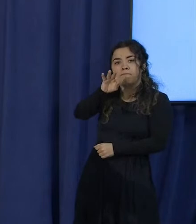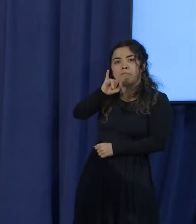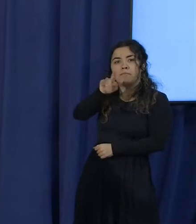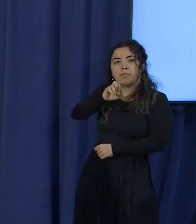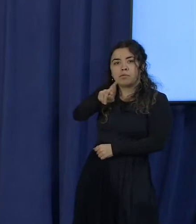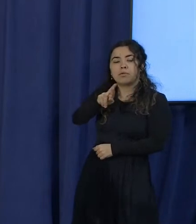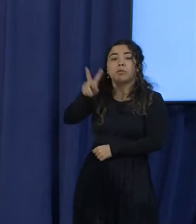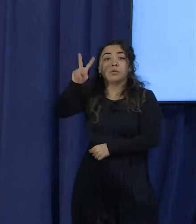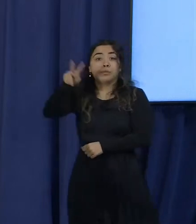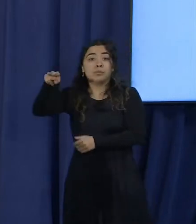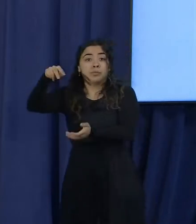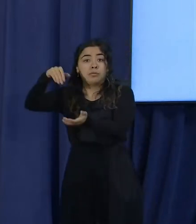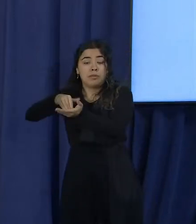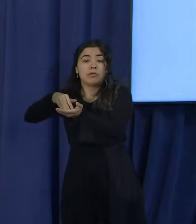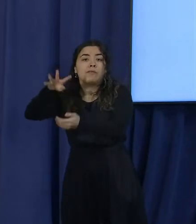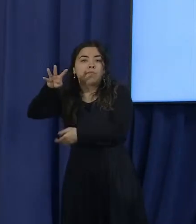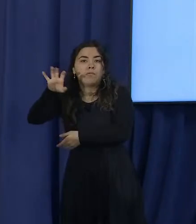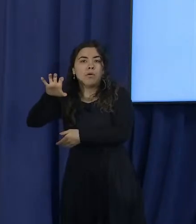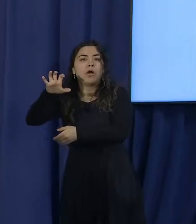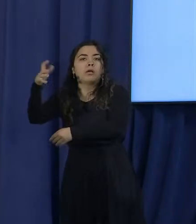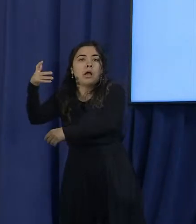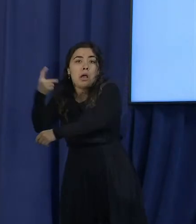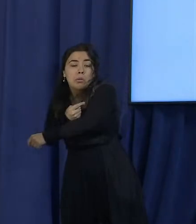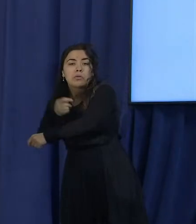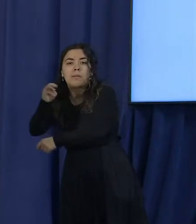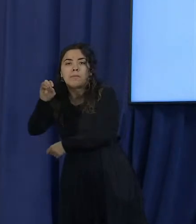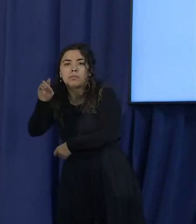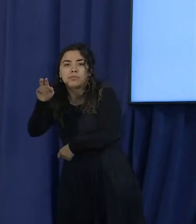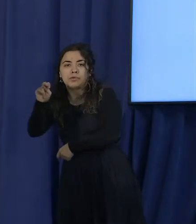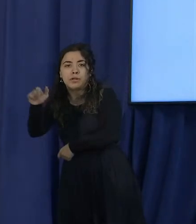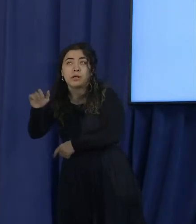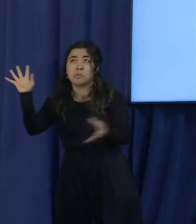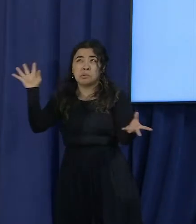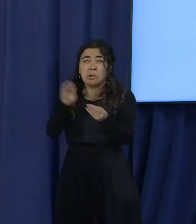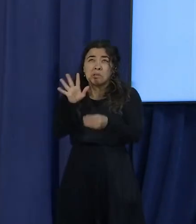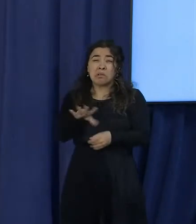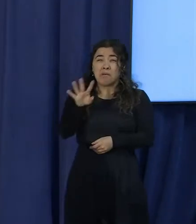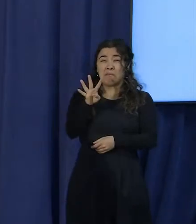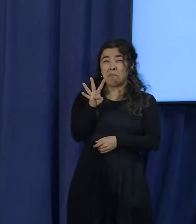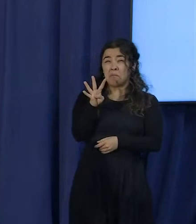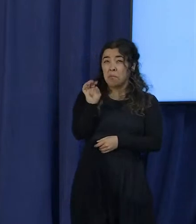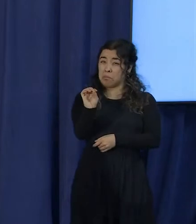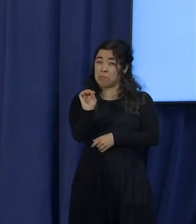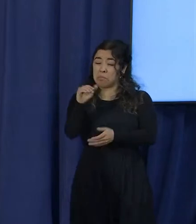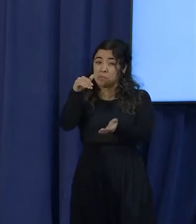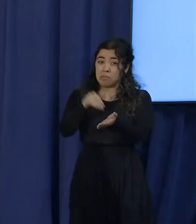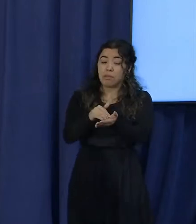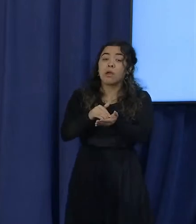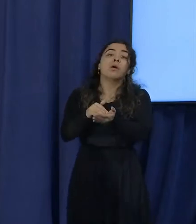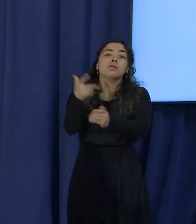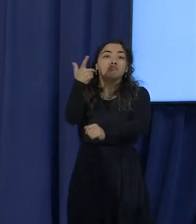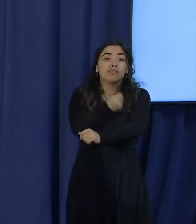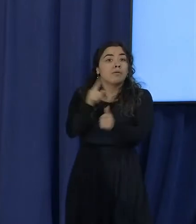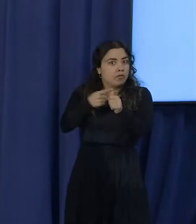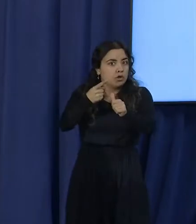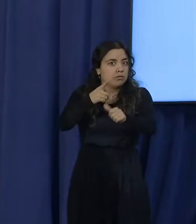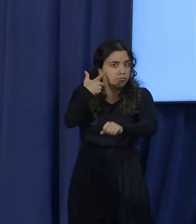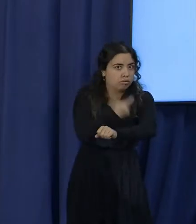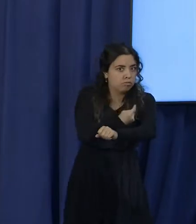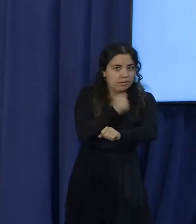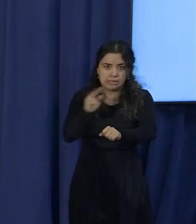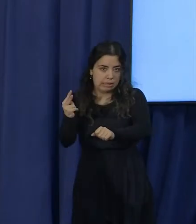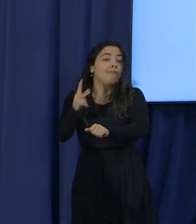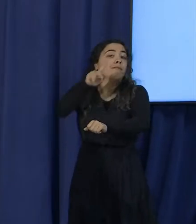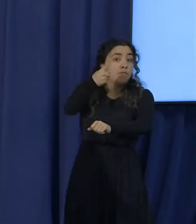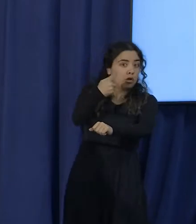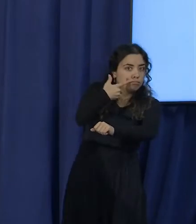22,400 first doses of Moderna. That means we're getting about 40,000 first doses this week across Chicago,